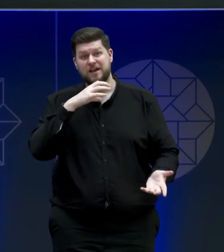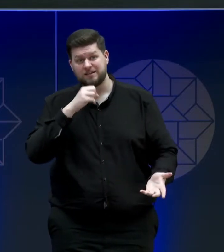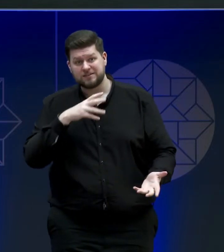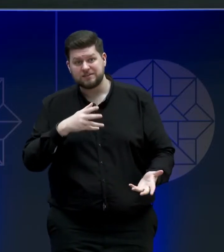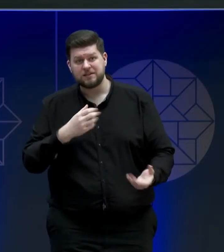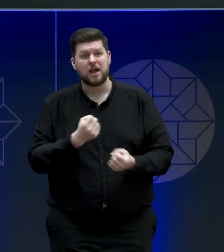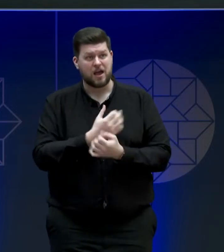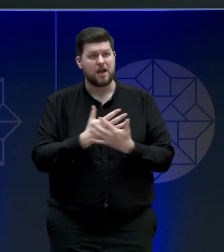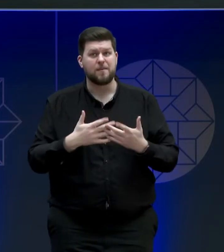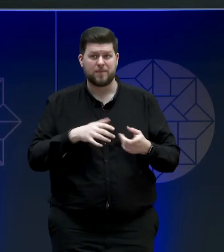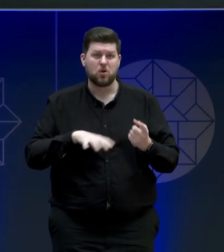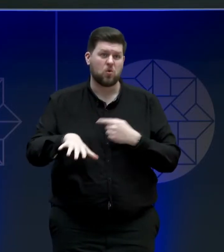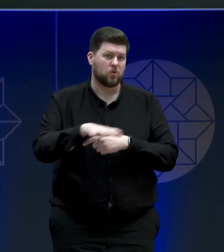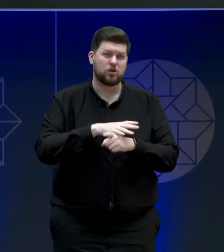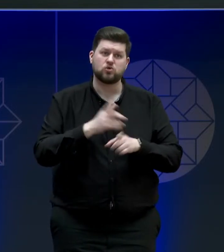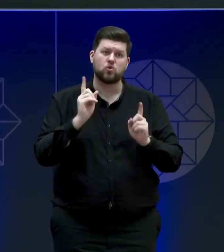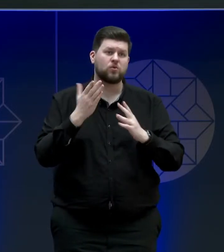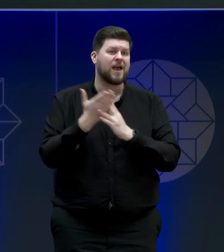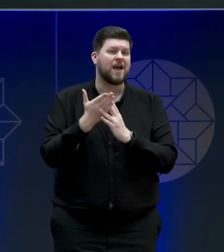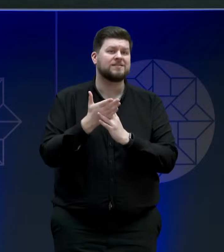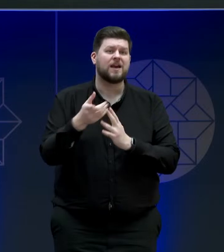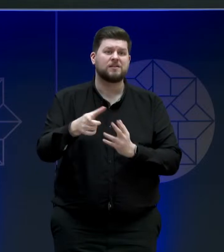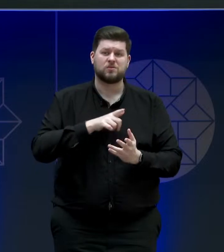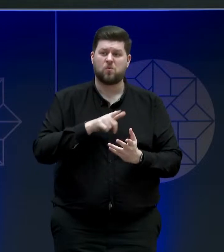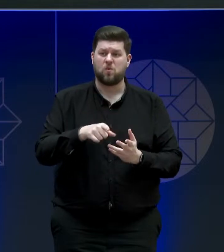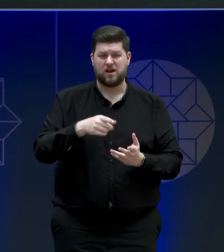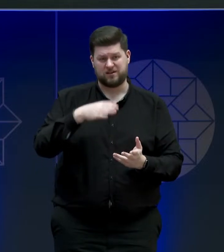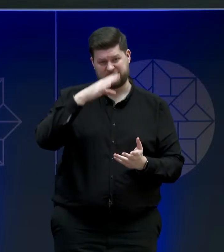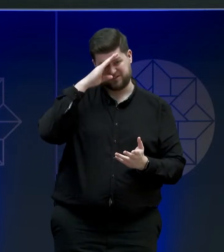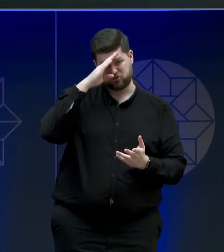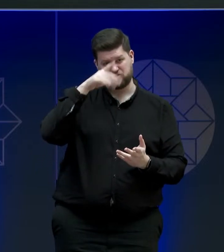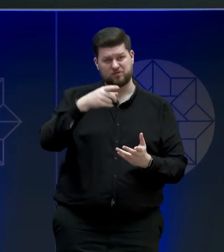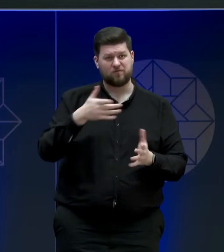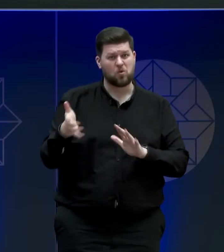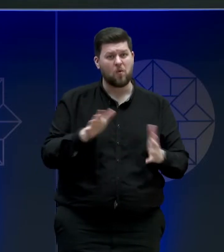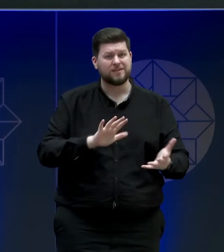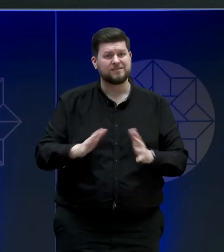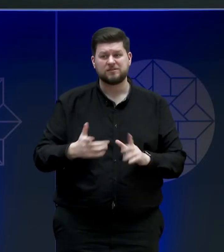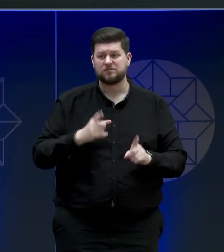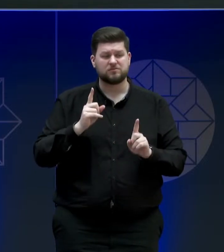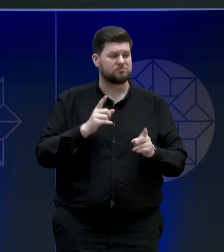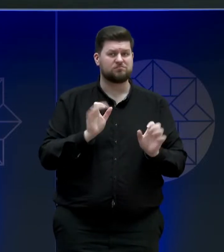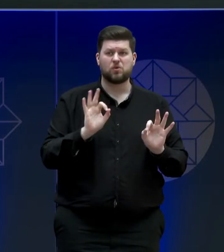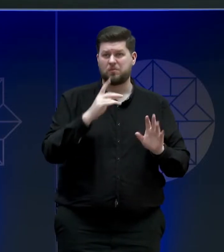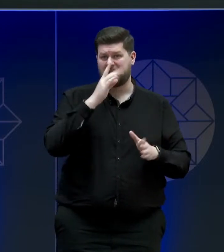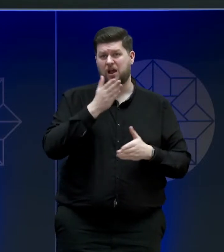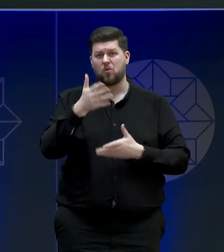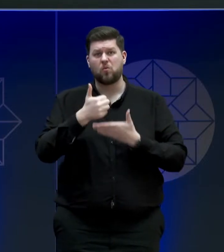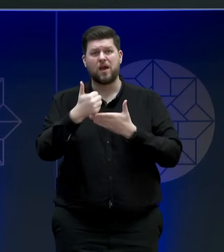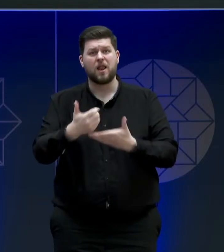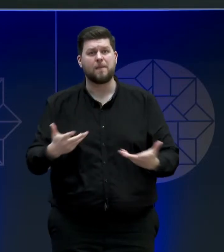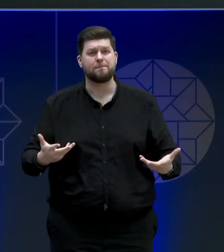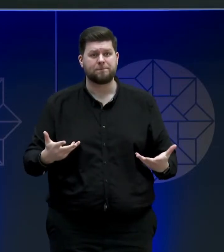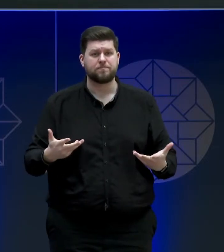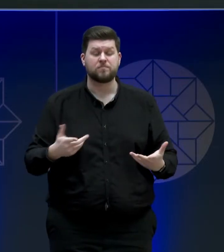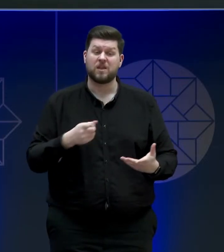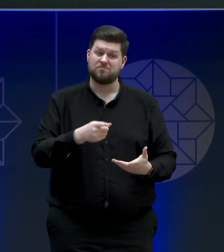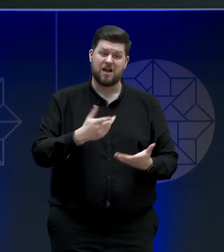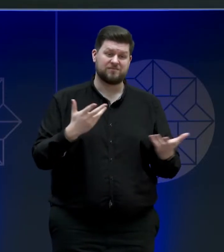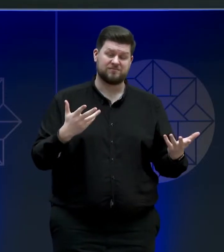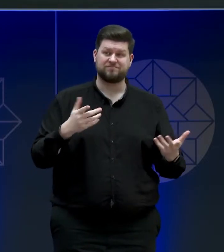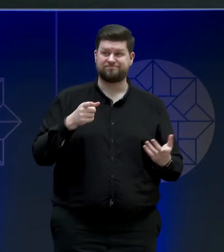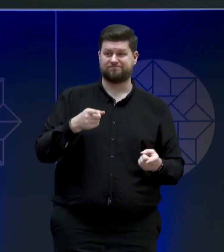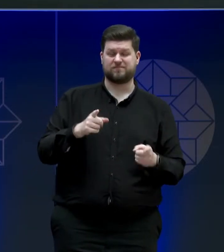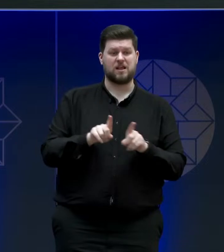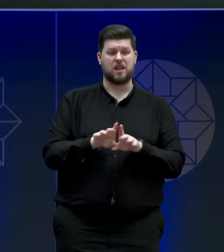many locations were inaccessible because of the dangers of the wind. But it's a warning to us that climate change is with us,